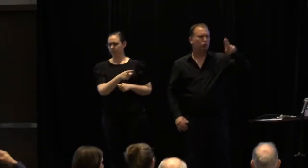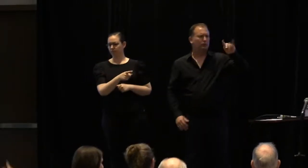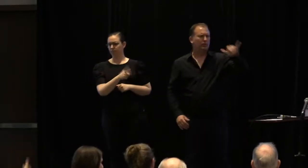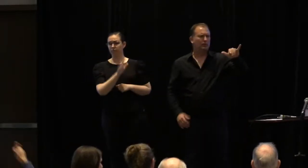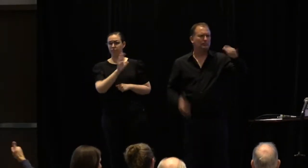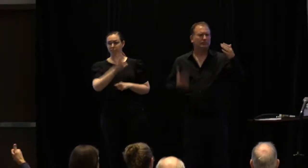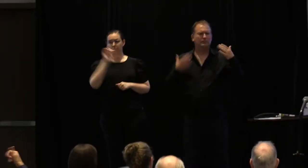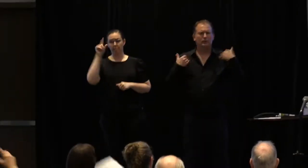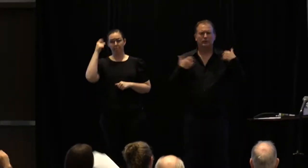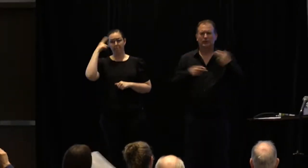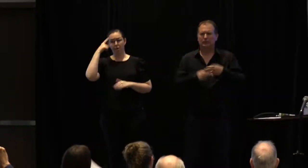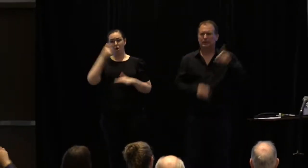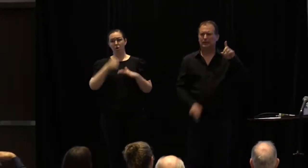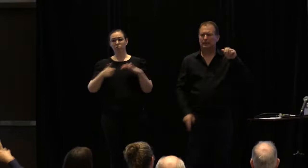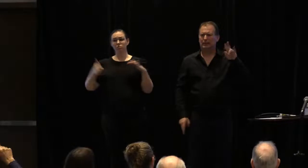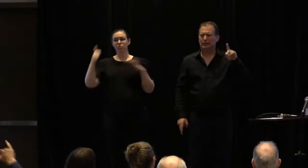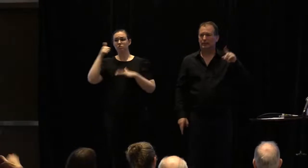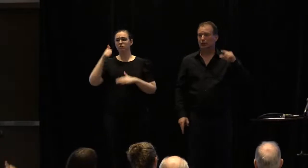members.